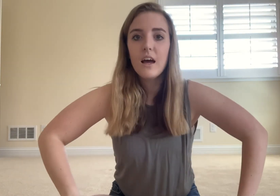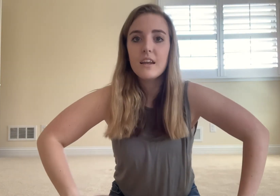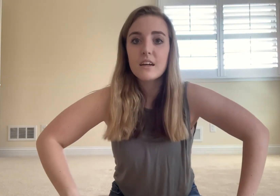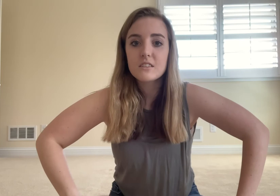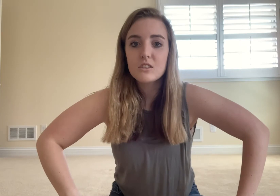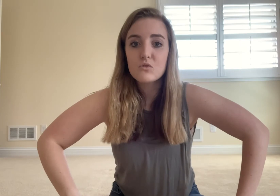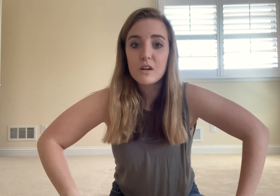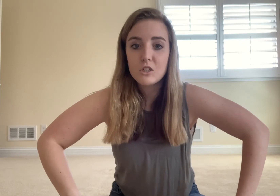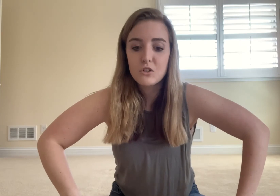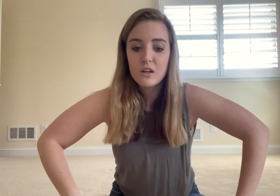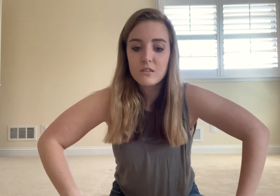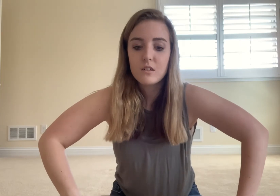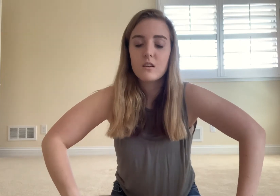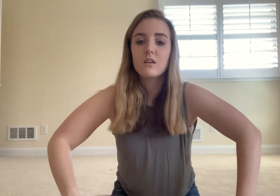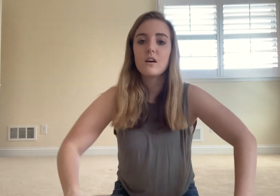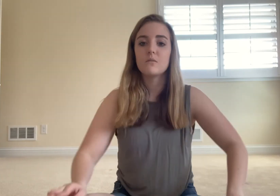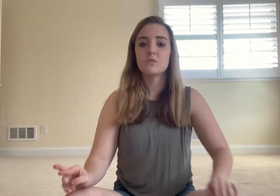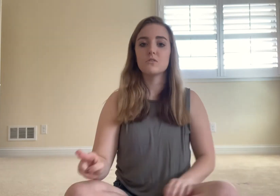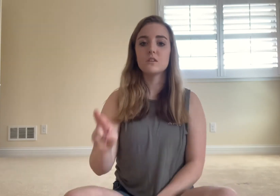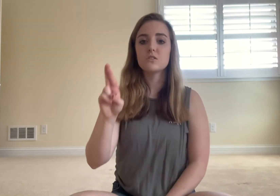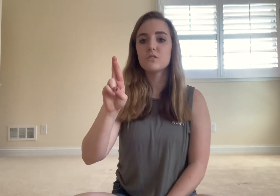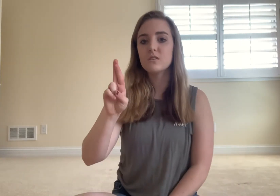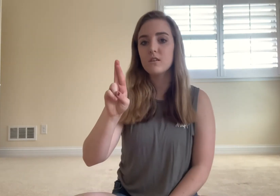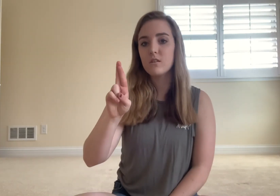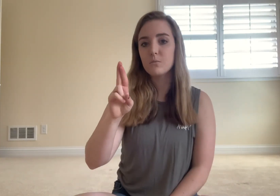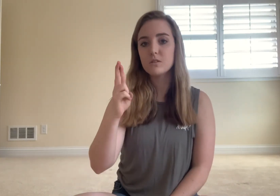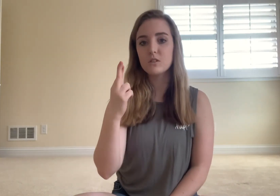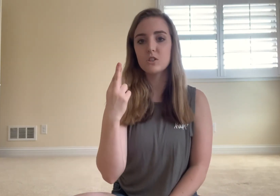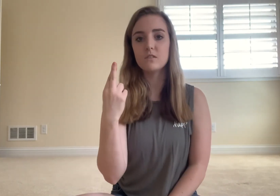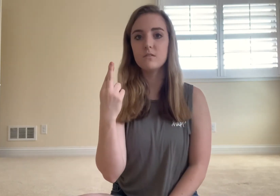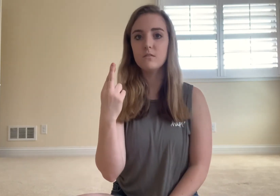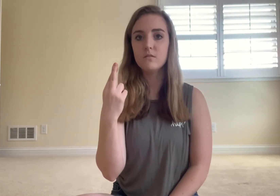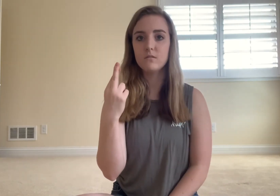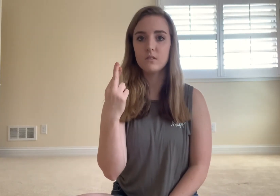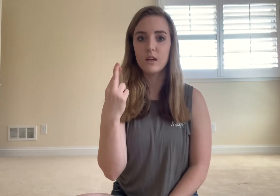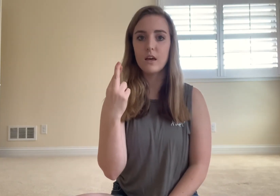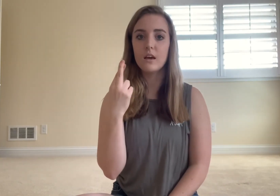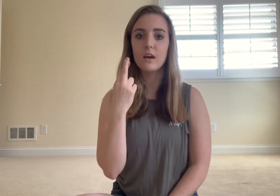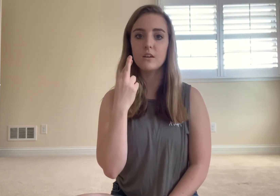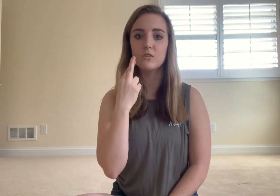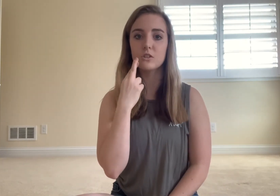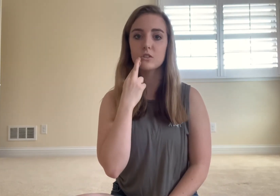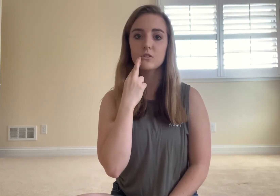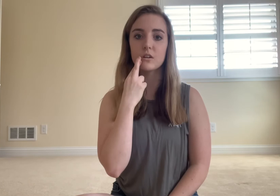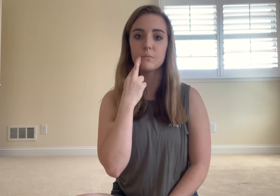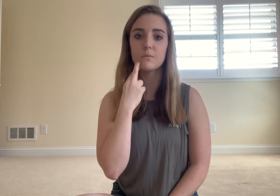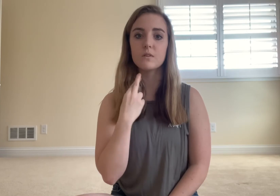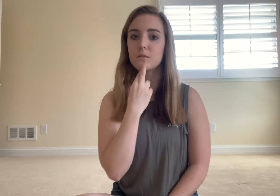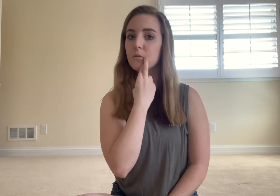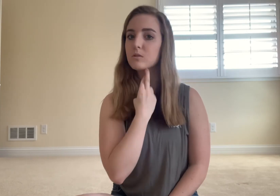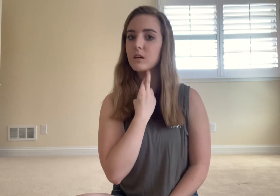Next is restaurant. So this, you're in the R position, and you just scrape both sides of your